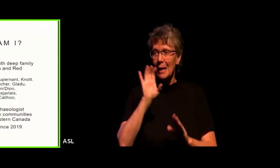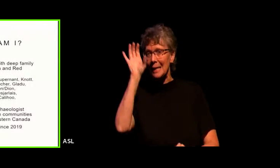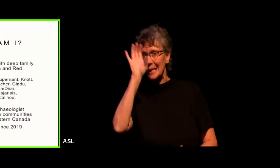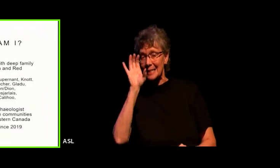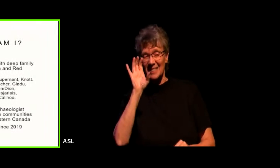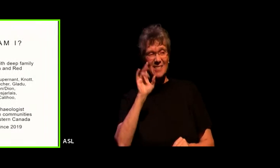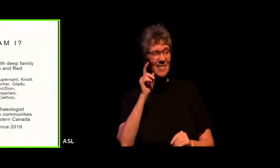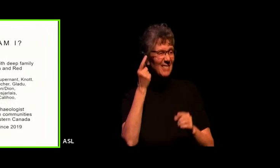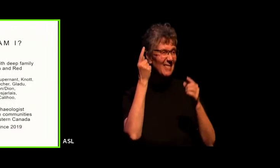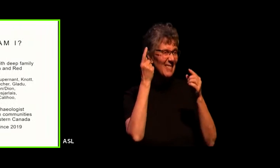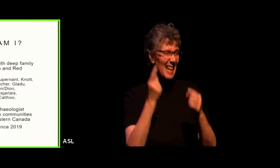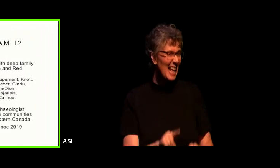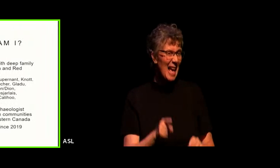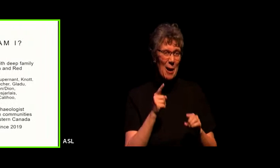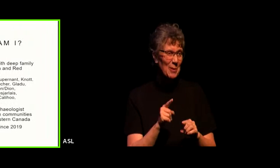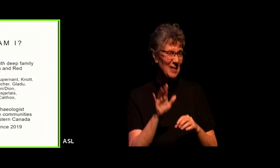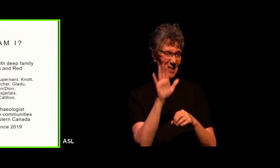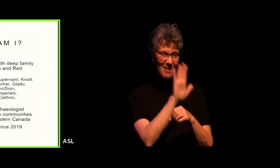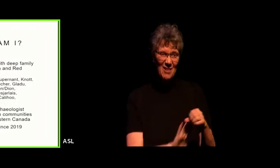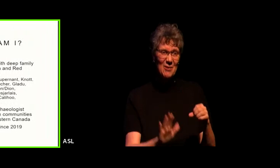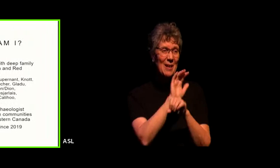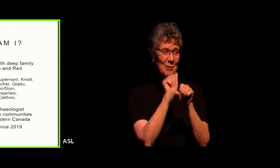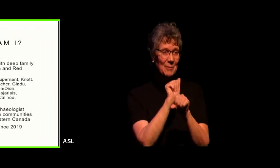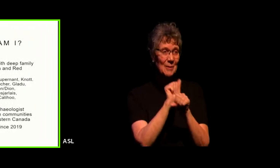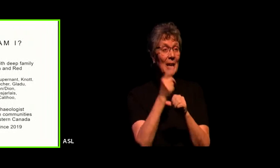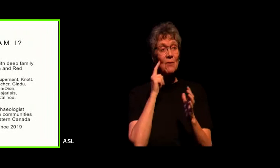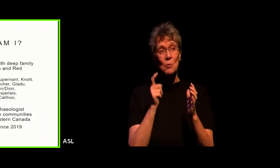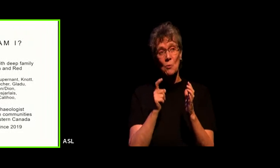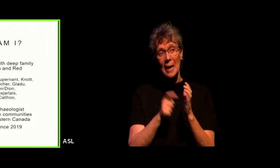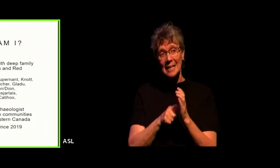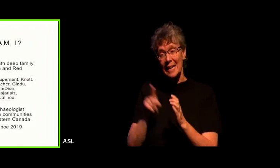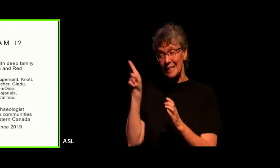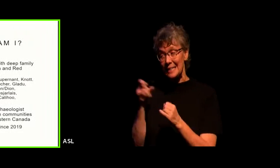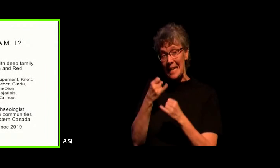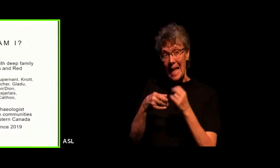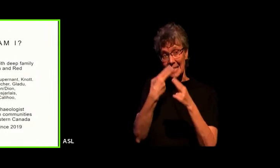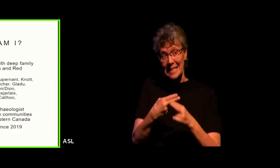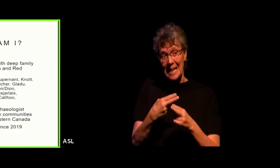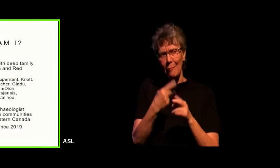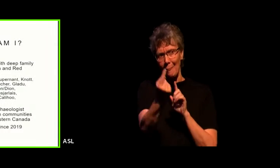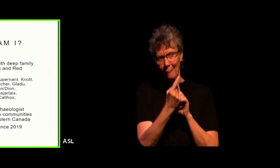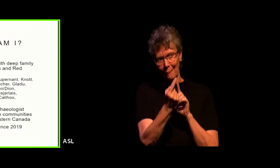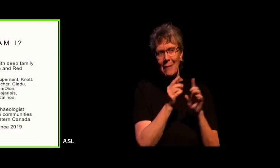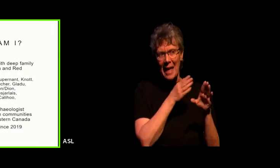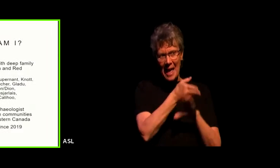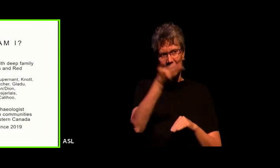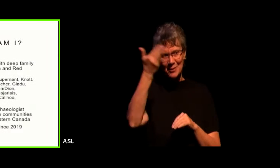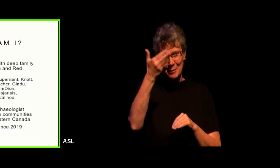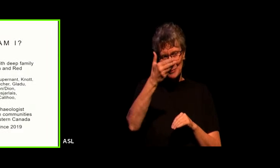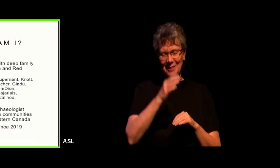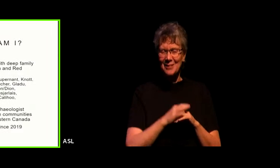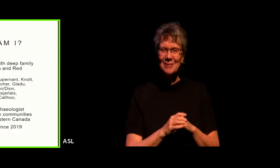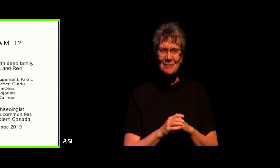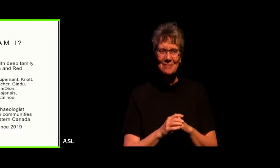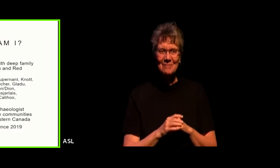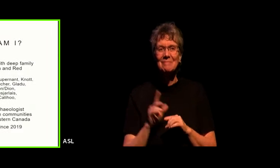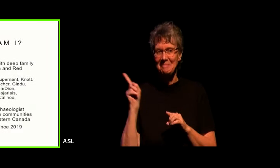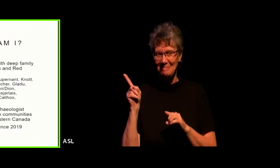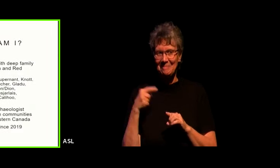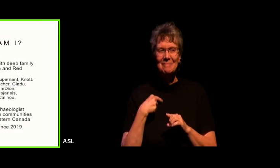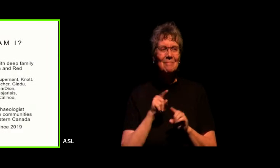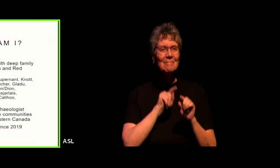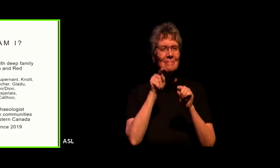recognizes the surname, come talk to me after. And this is me with a Red River cart at Fort Edmonton on a day